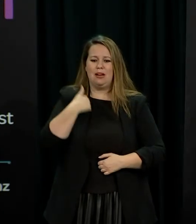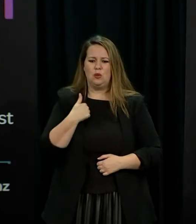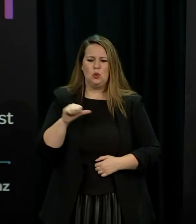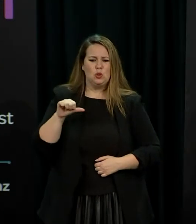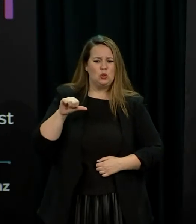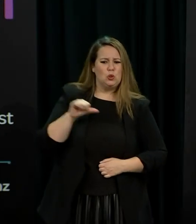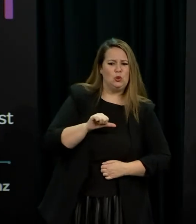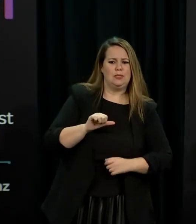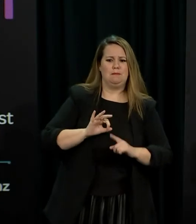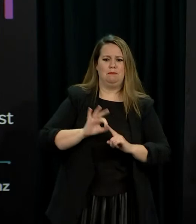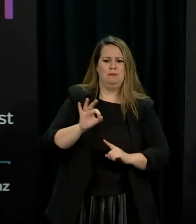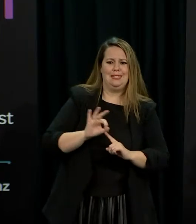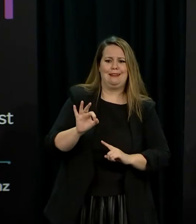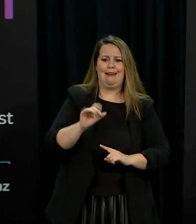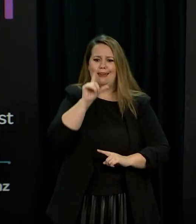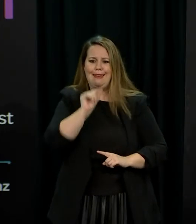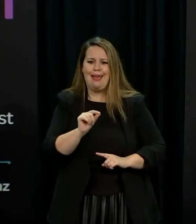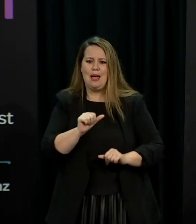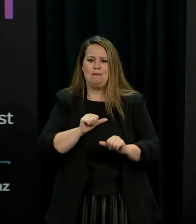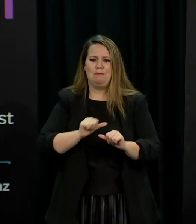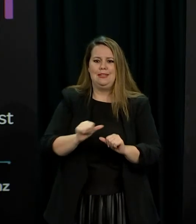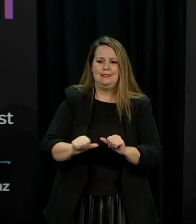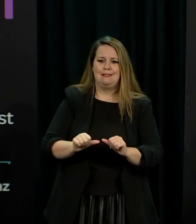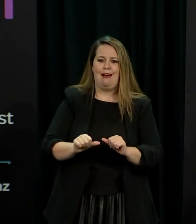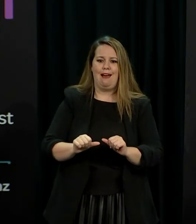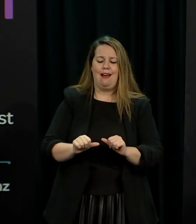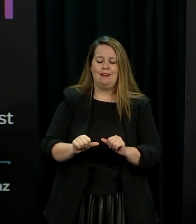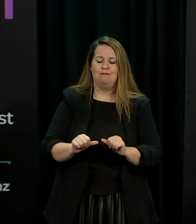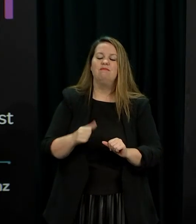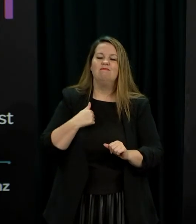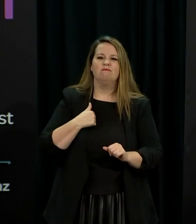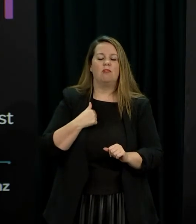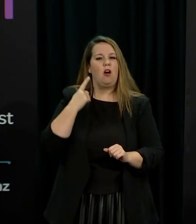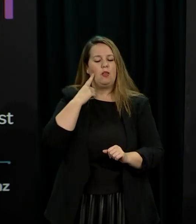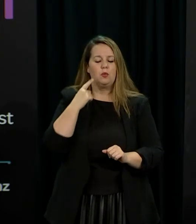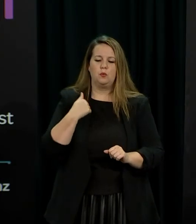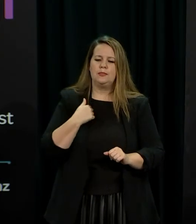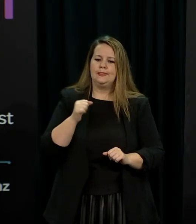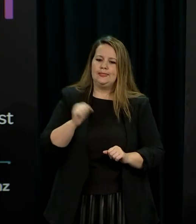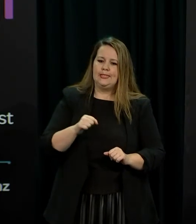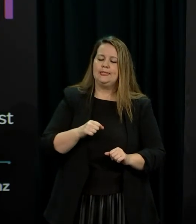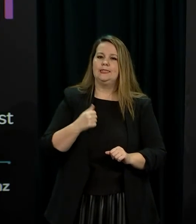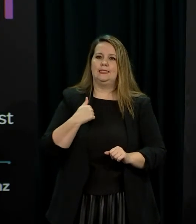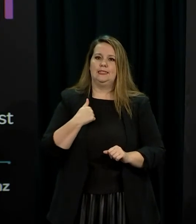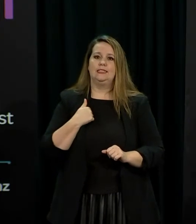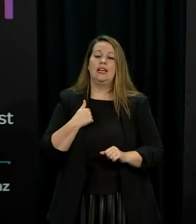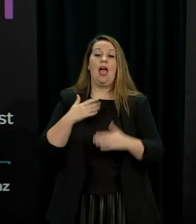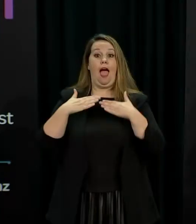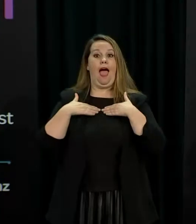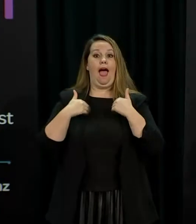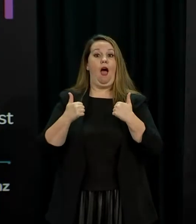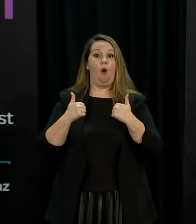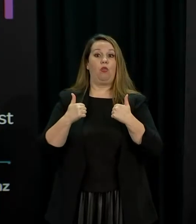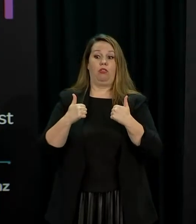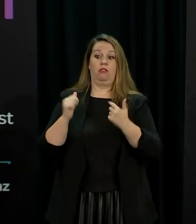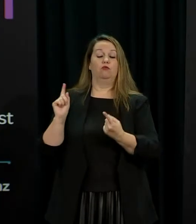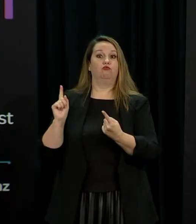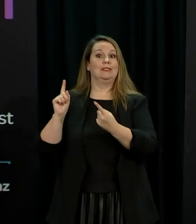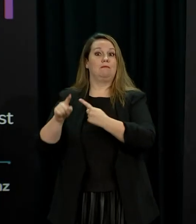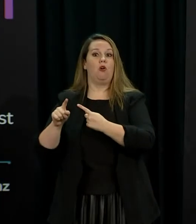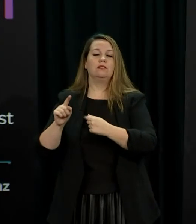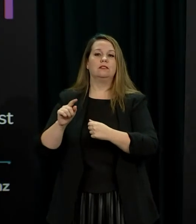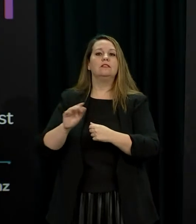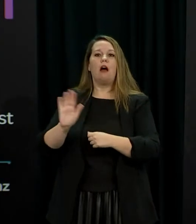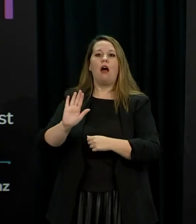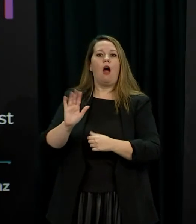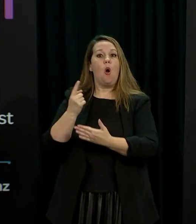Absolutely the latter. And in fact, that's been a feature of our response right through, not just the health response, but the wider government response. And I think, Minister, we've